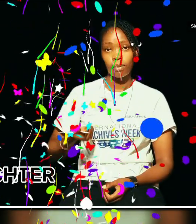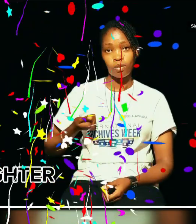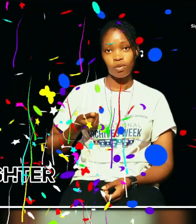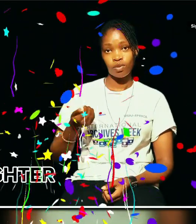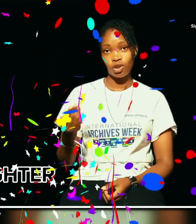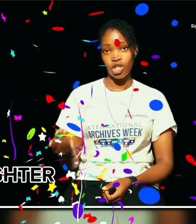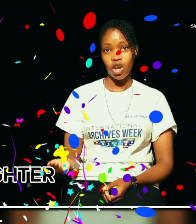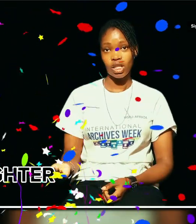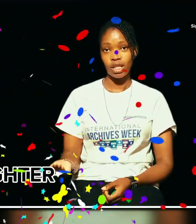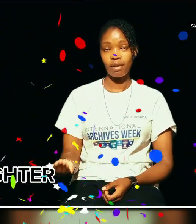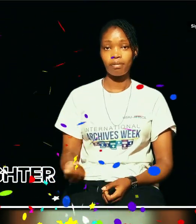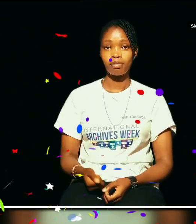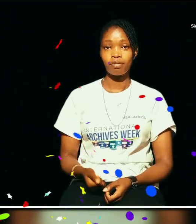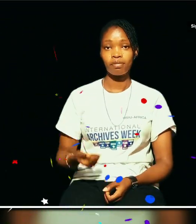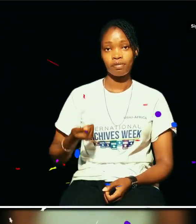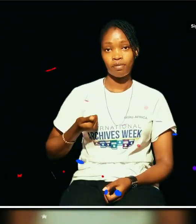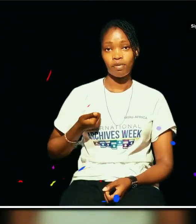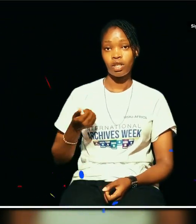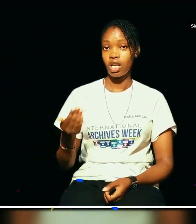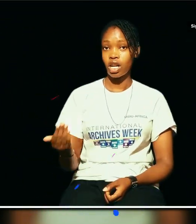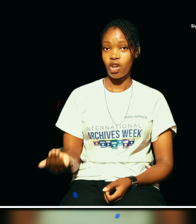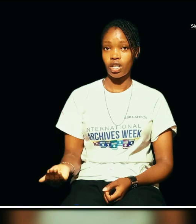daughter, daughter,